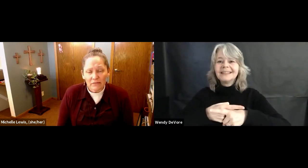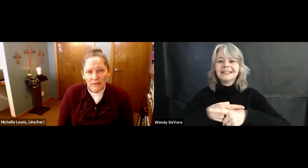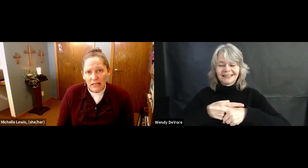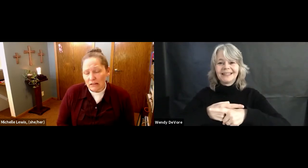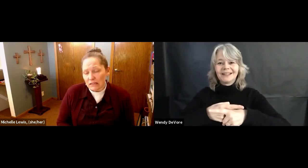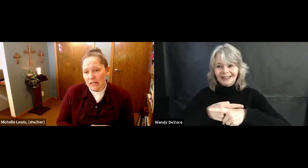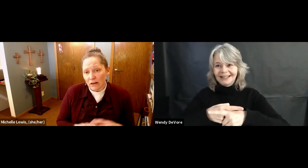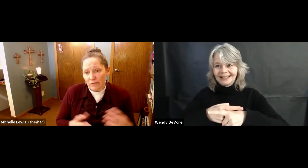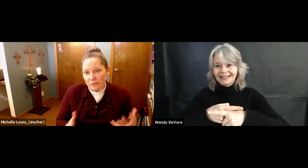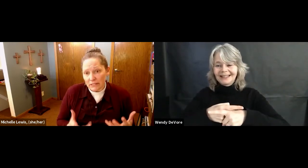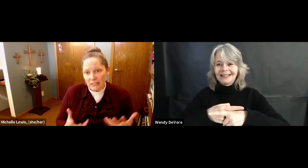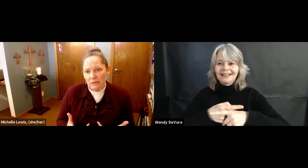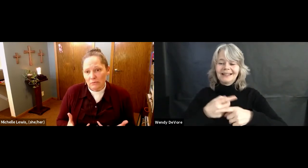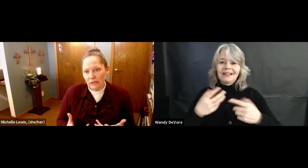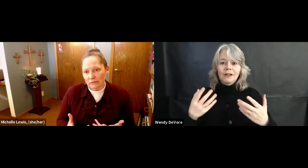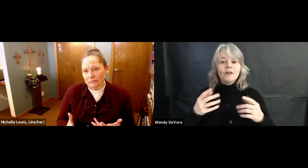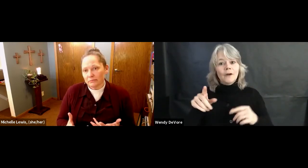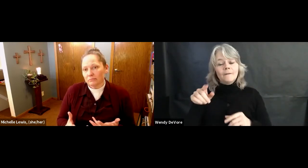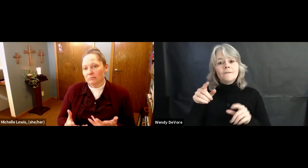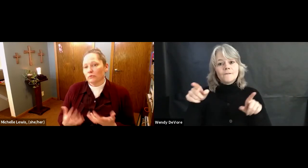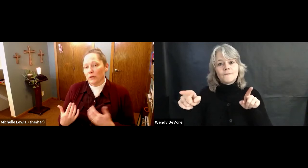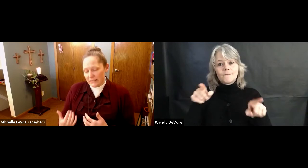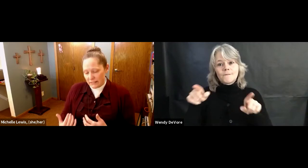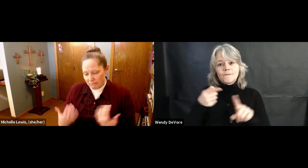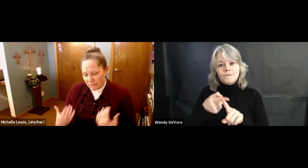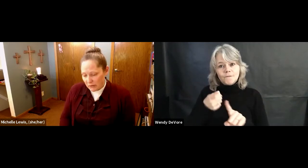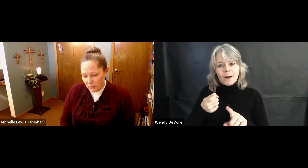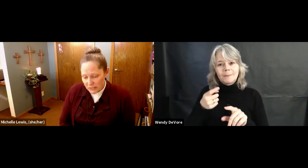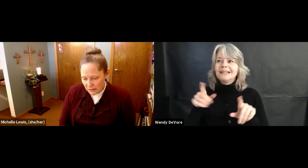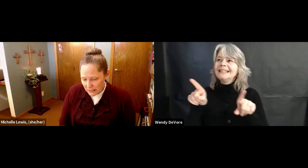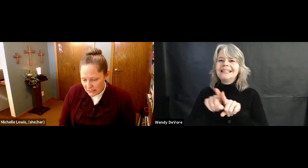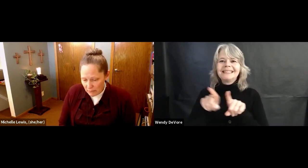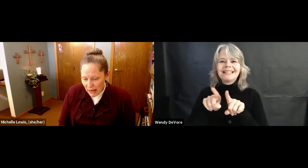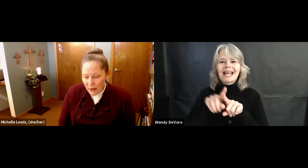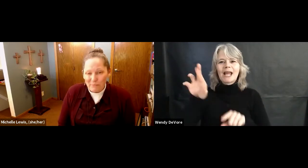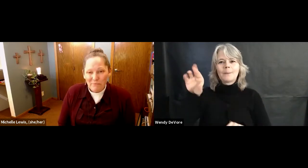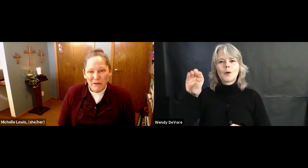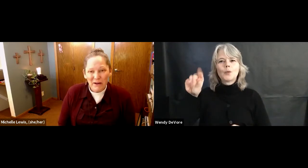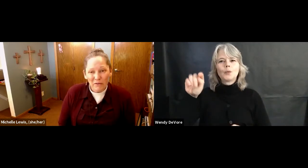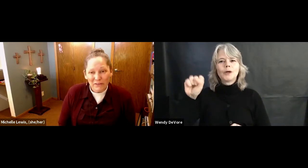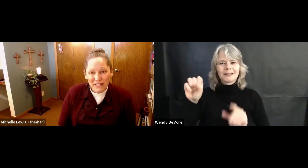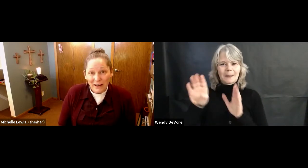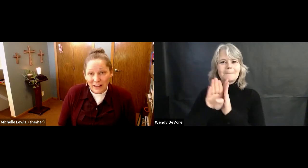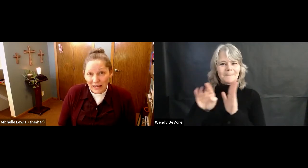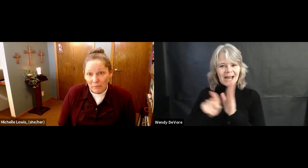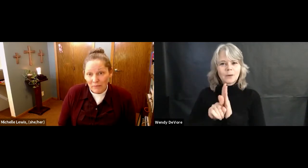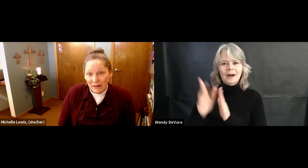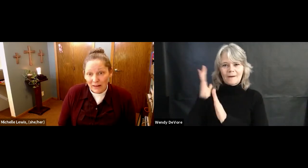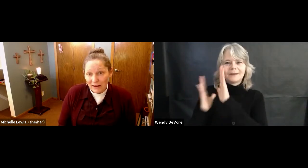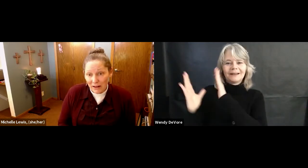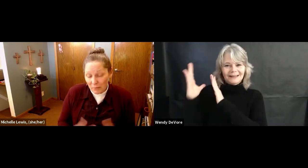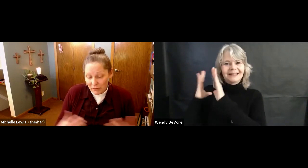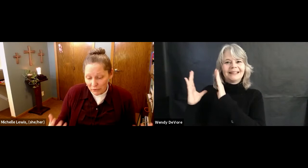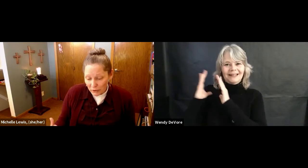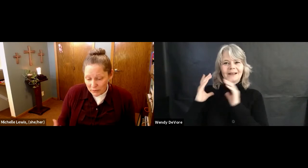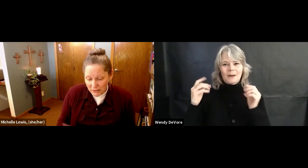Because they come from the same kind of roots. Their roots are the same. But over time,